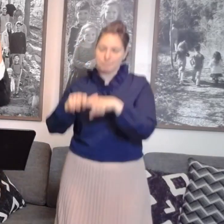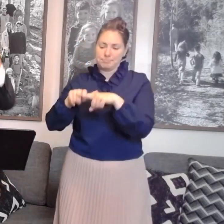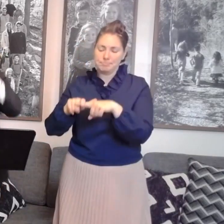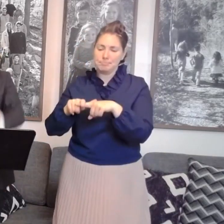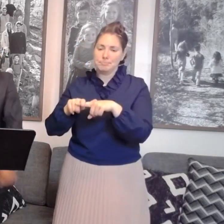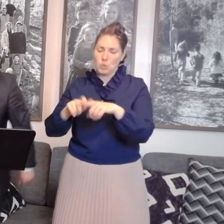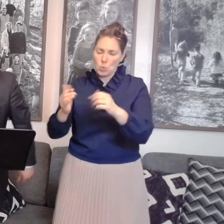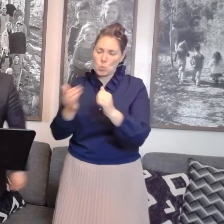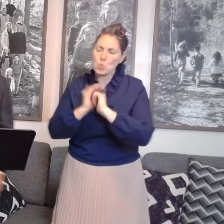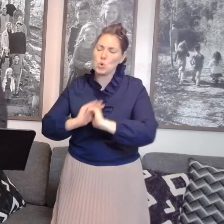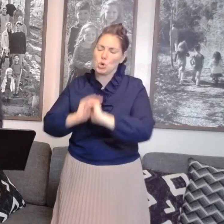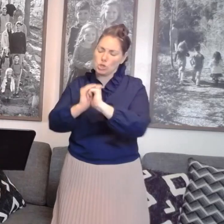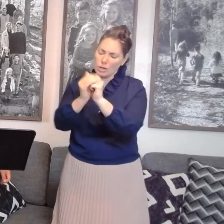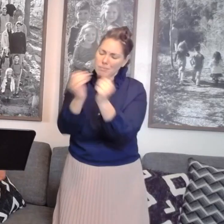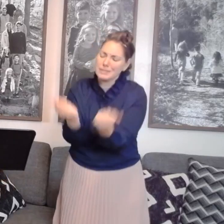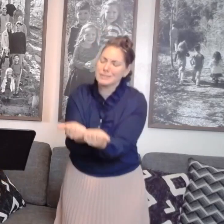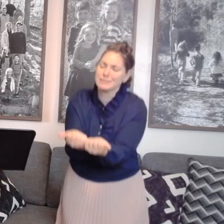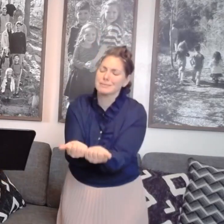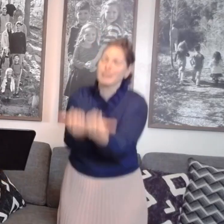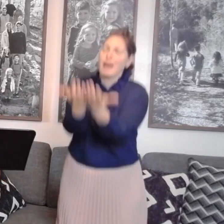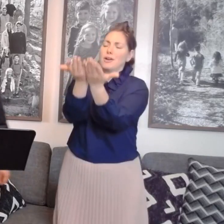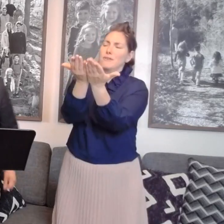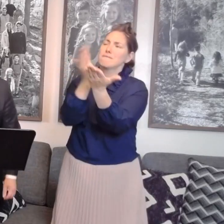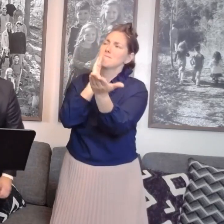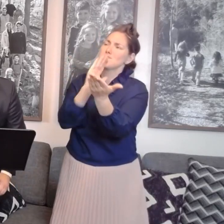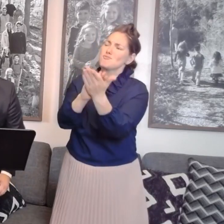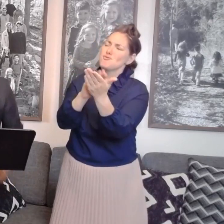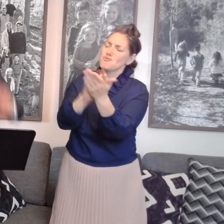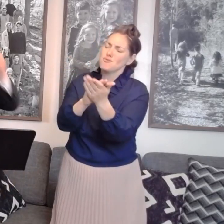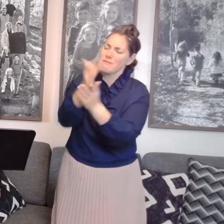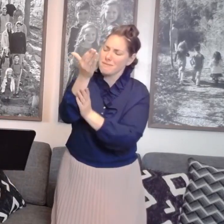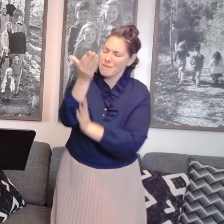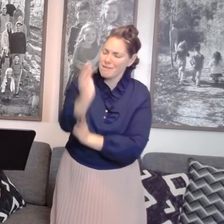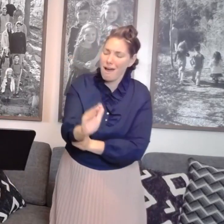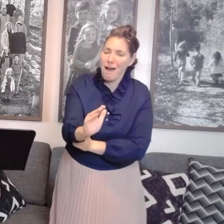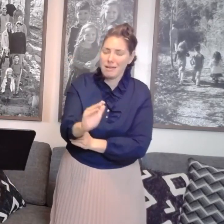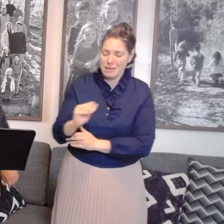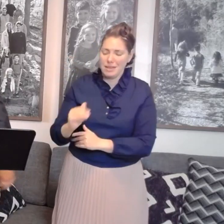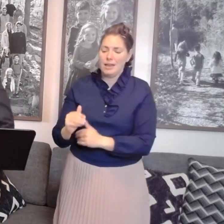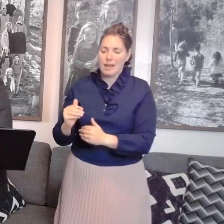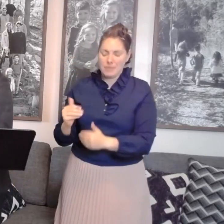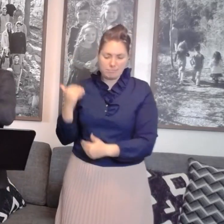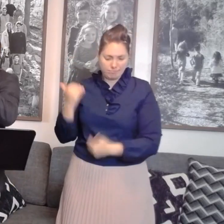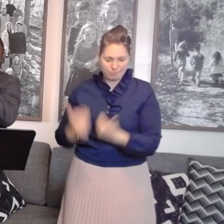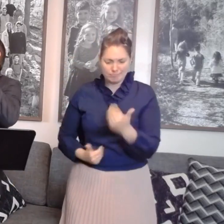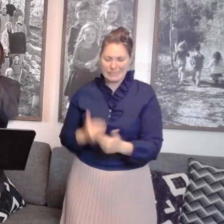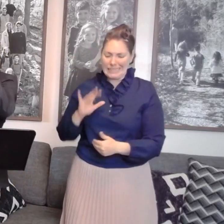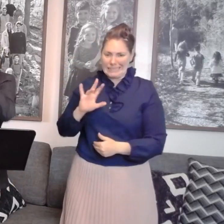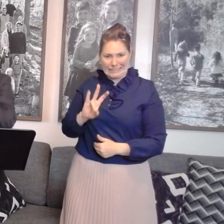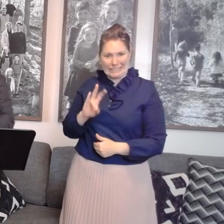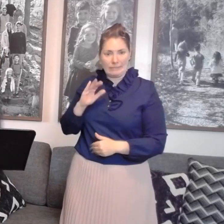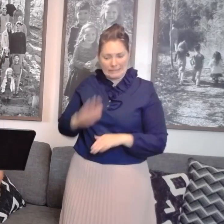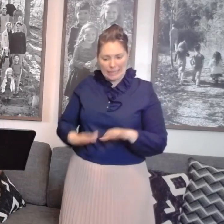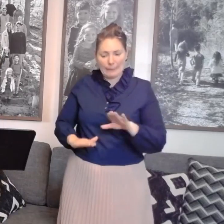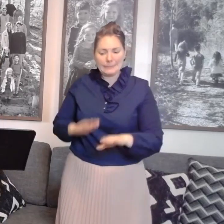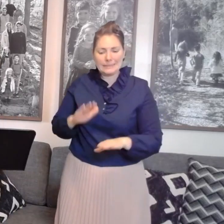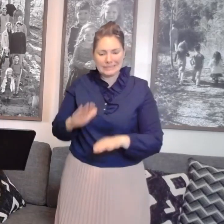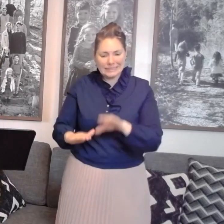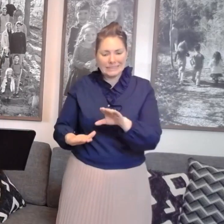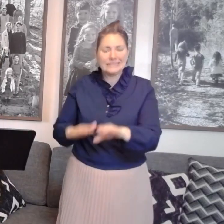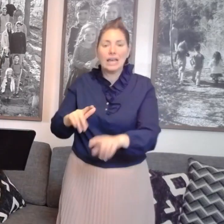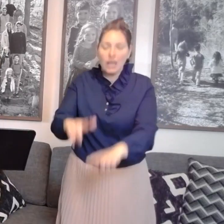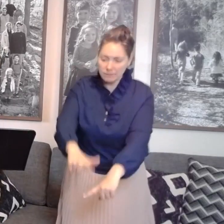offered sacrifice and he began to praise God. Seven more steps and he worshiped